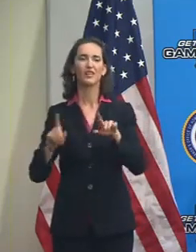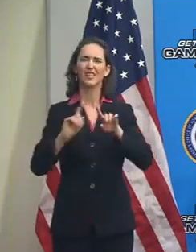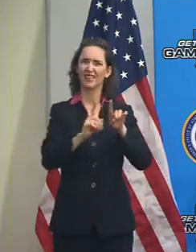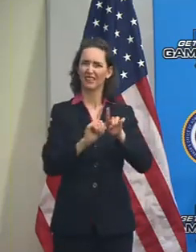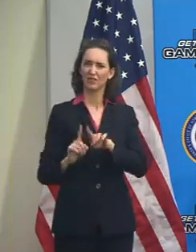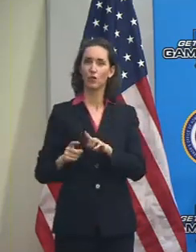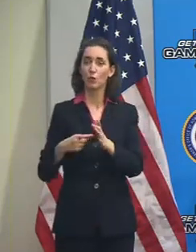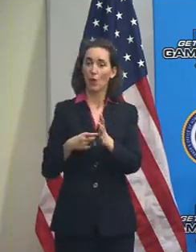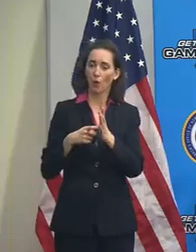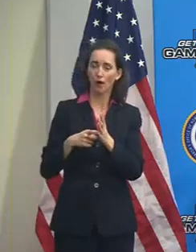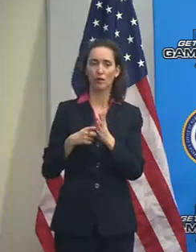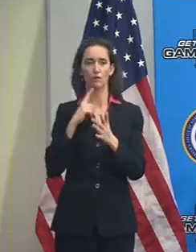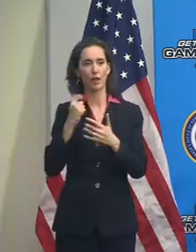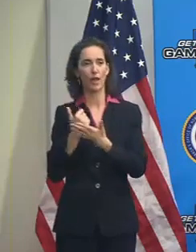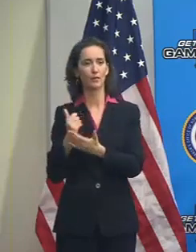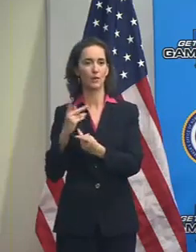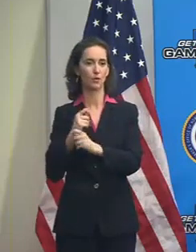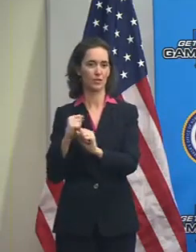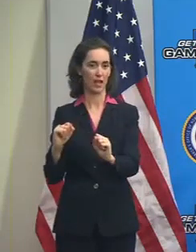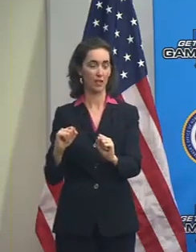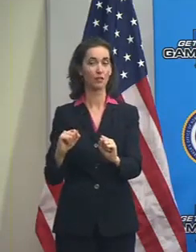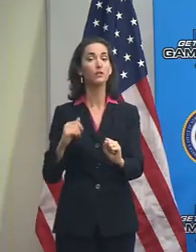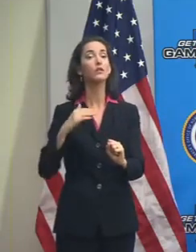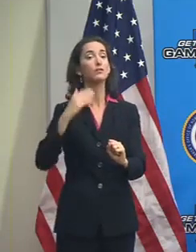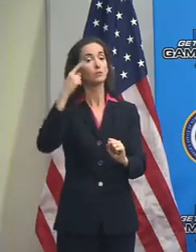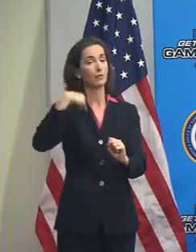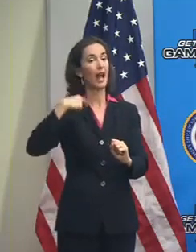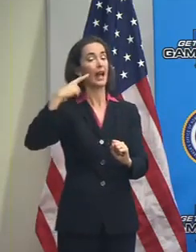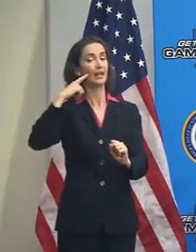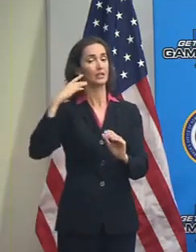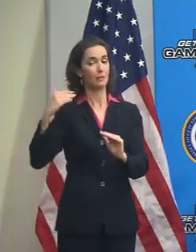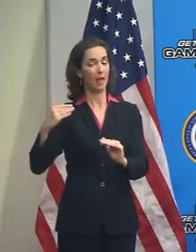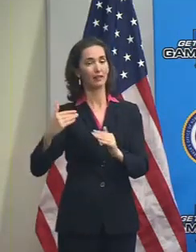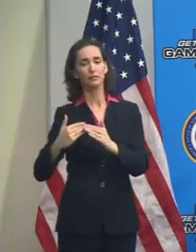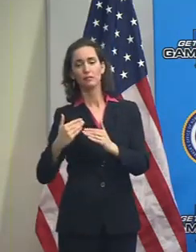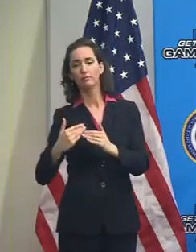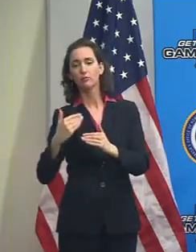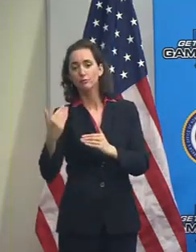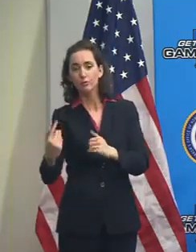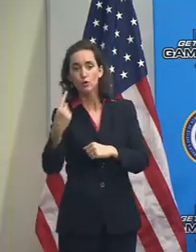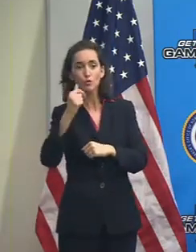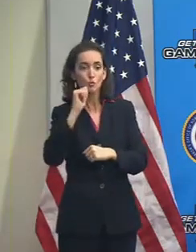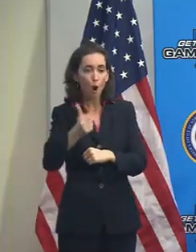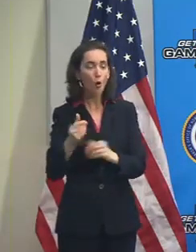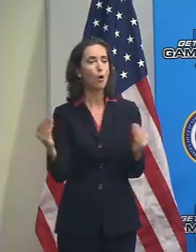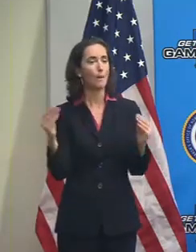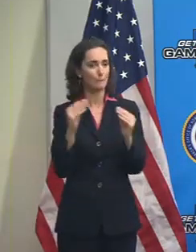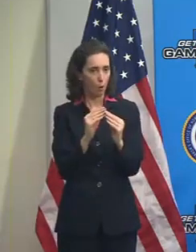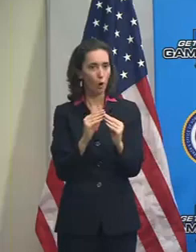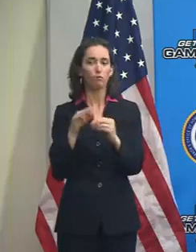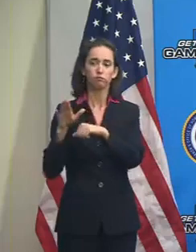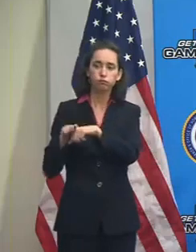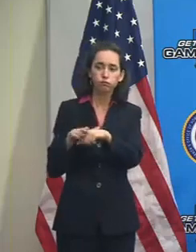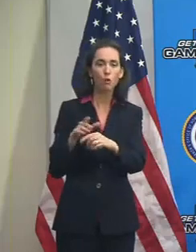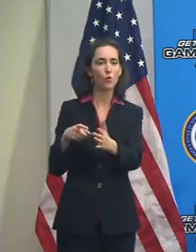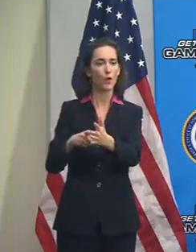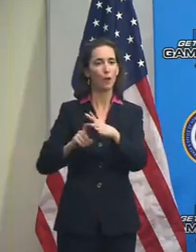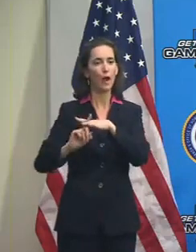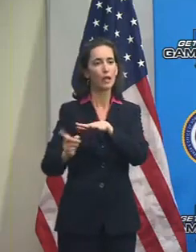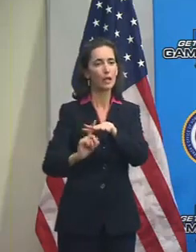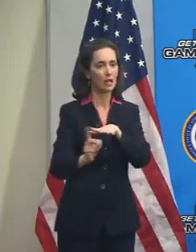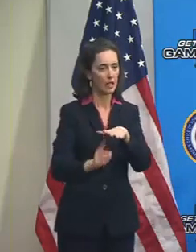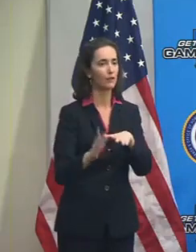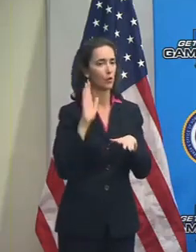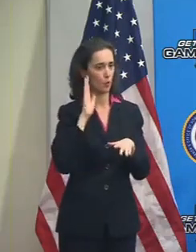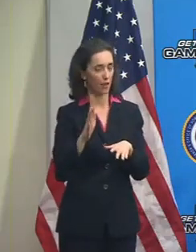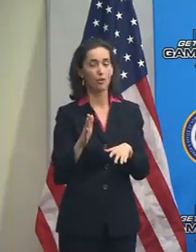more may develop over the coming day or so. So please continue to pay attention to the directions given